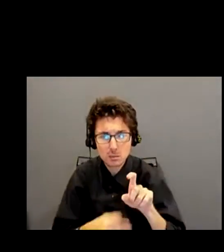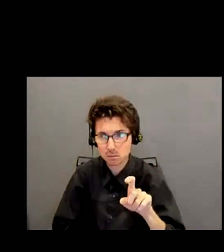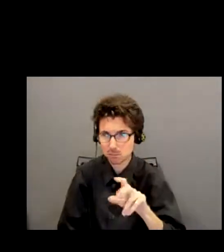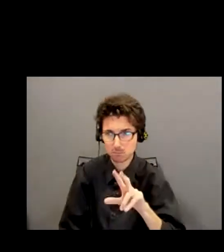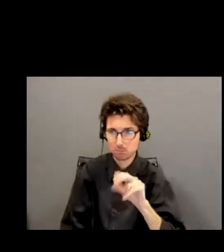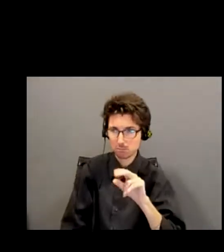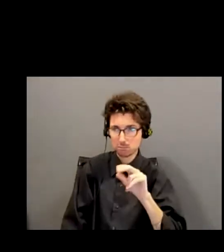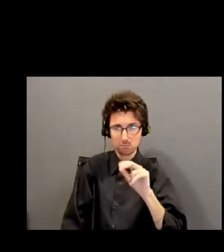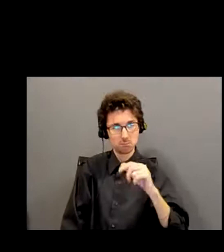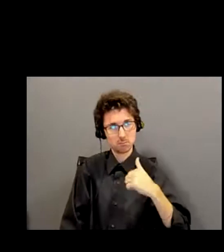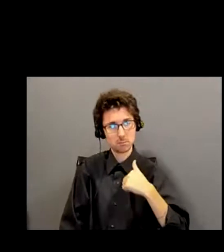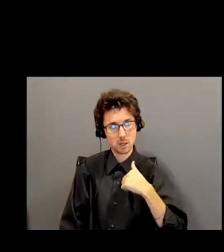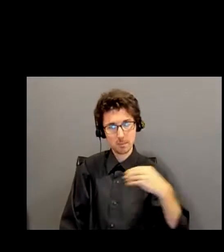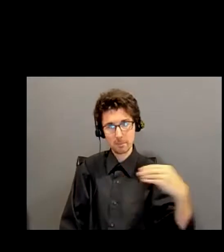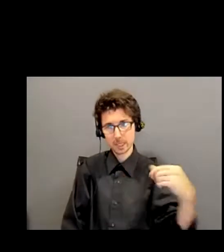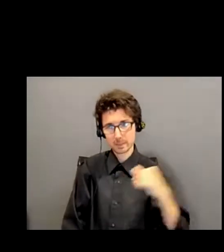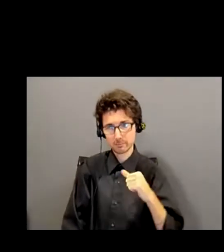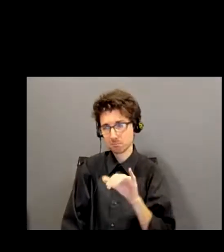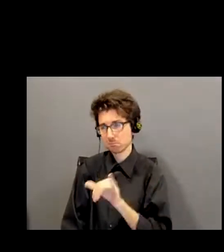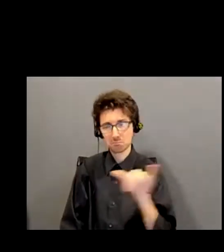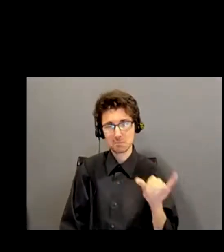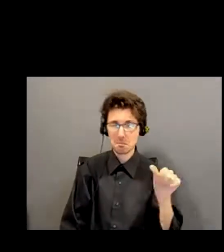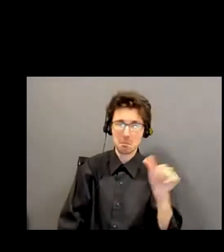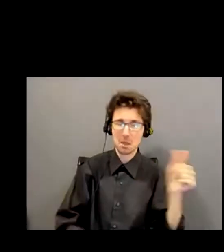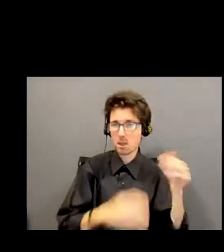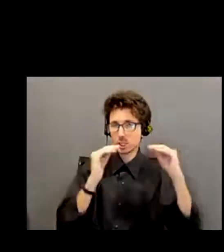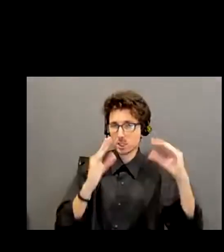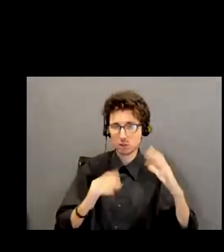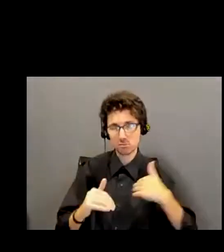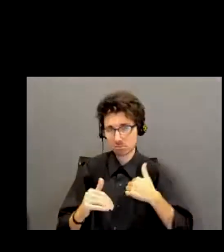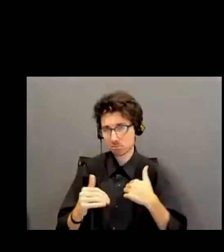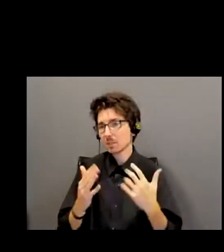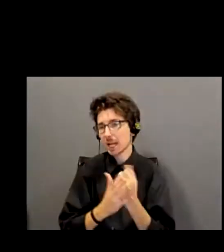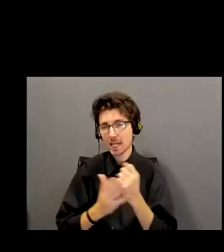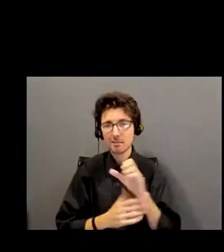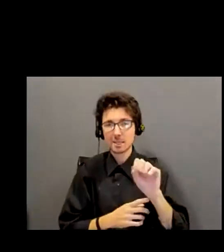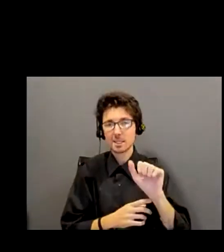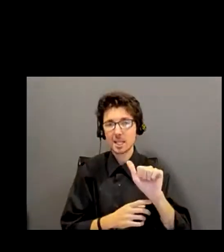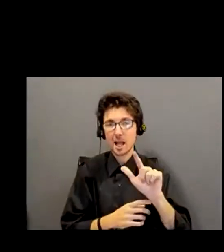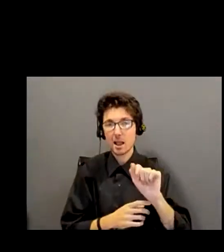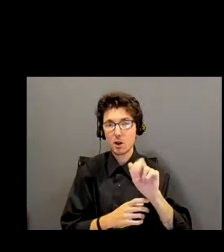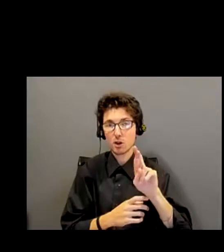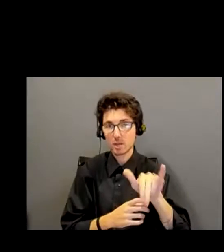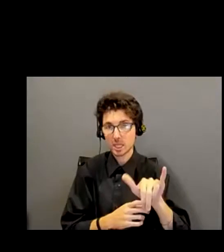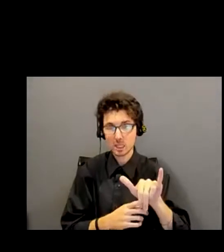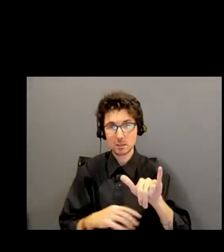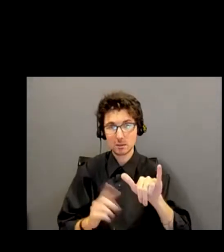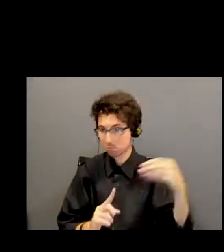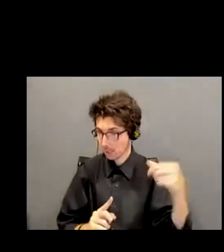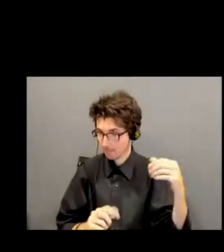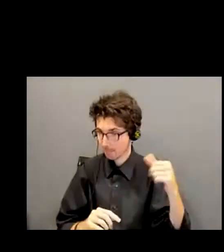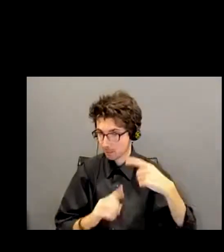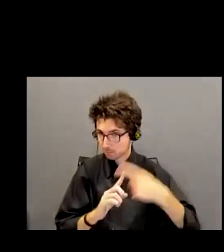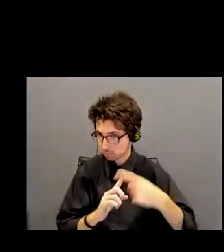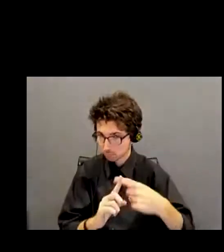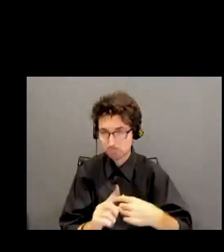just like any other teacher does. I get a regular salary." Unfortunately, I must say that many people